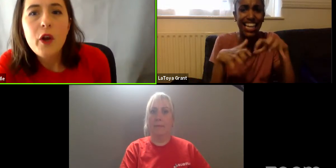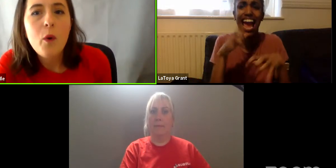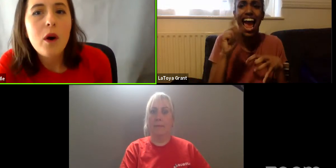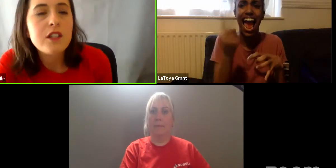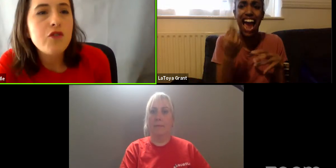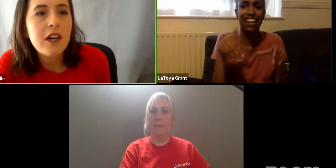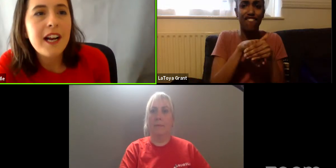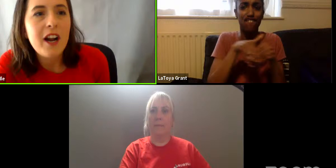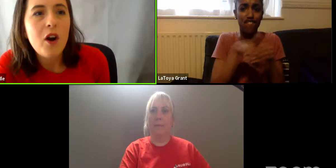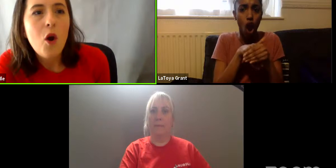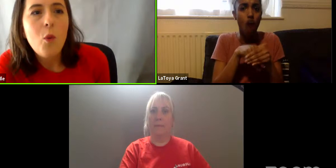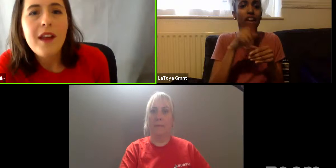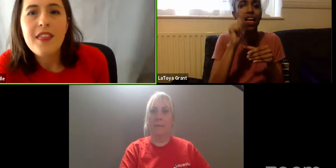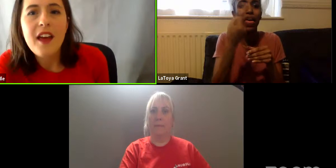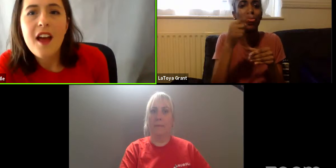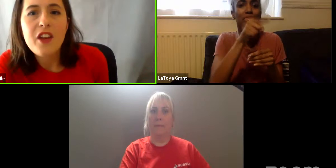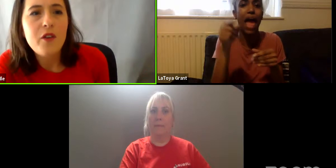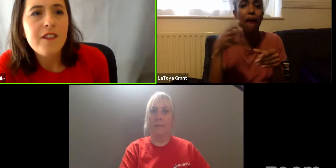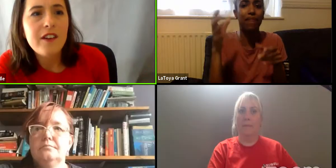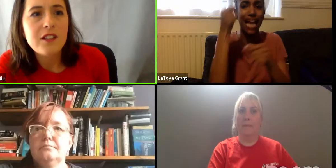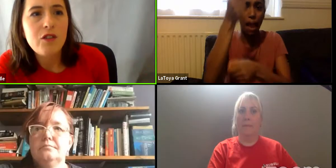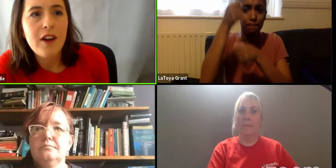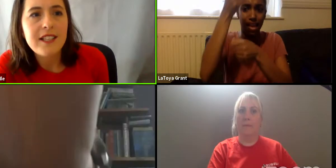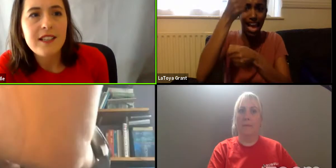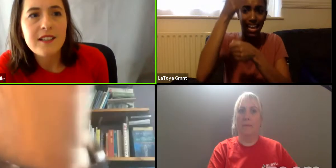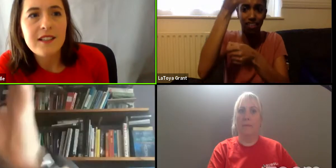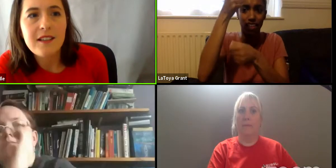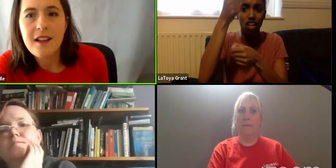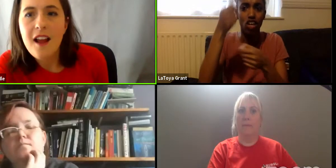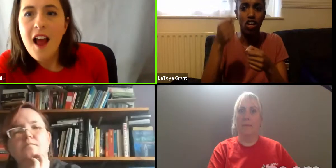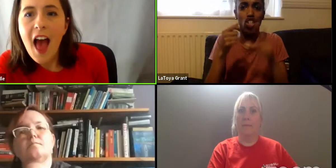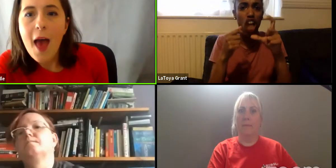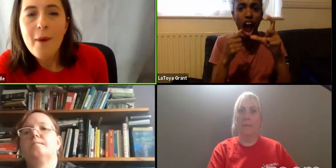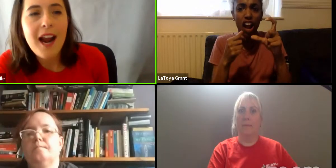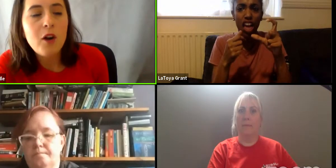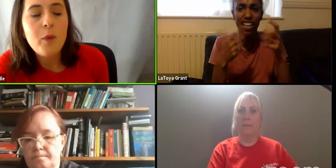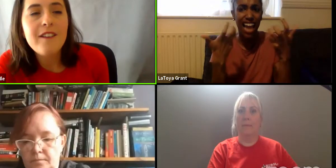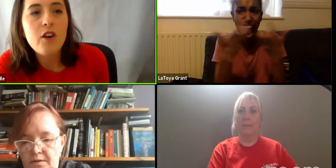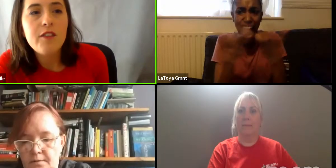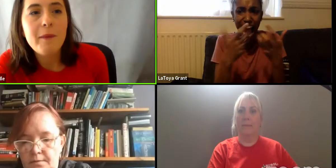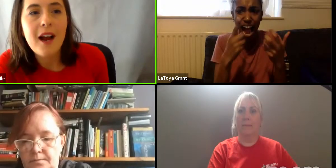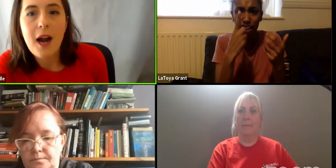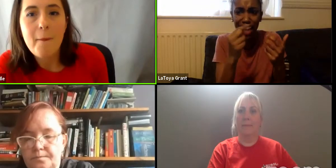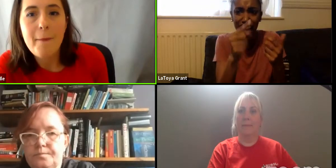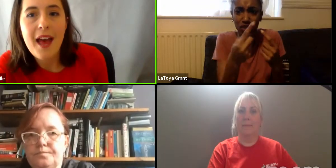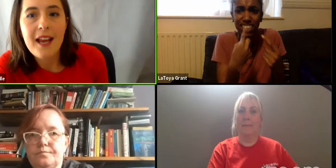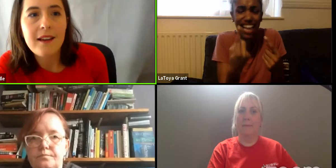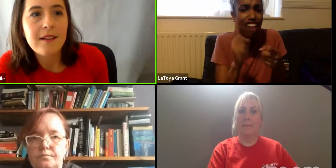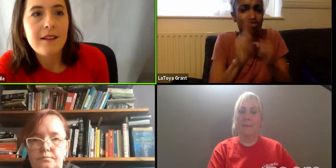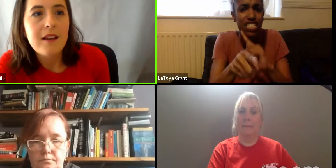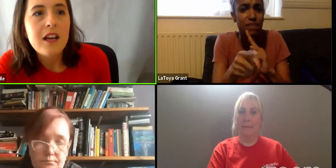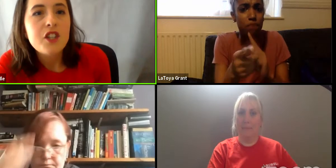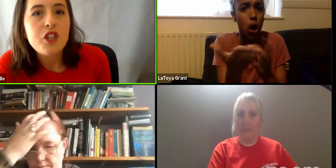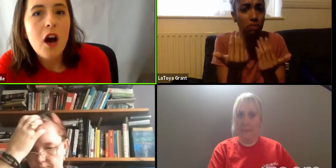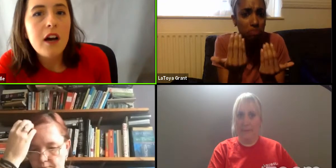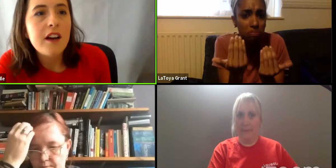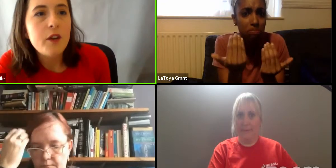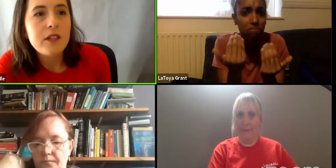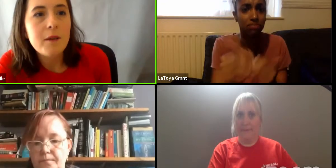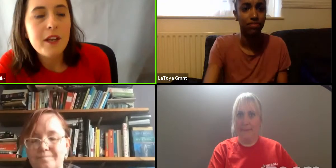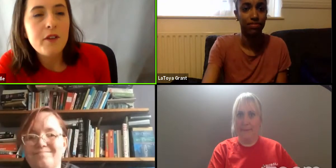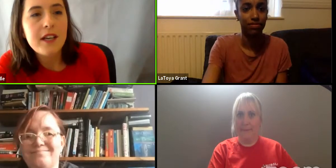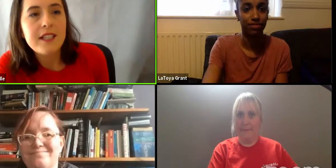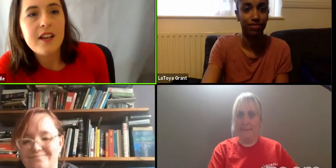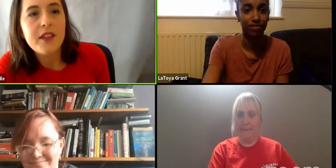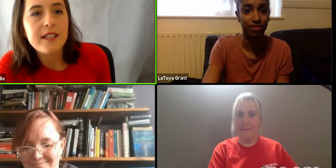people who are struggling with universal credit and how can we involve in our campaign? Charlotte, have you